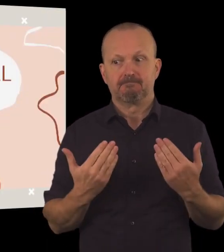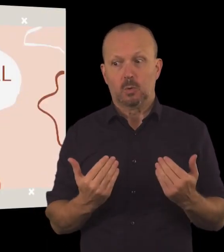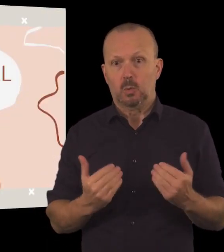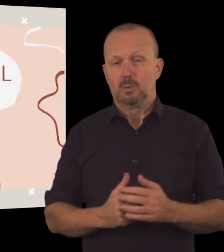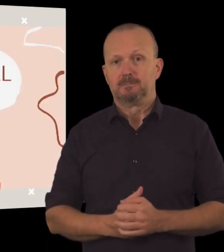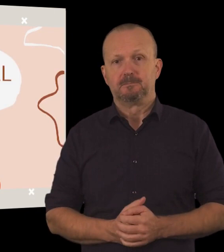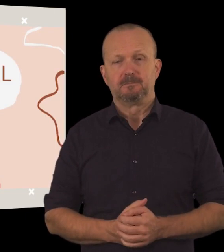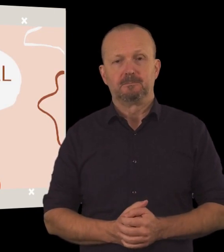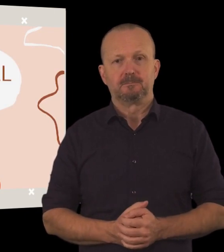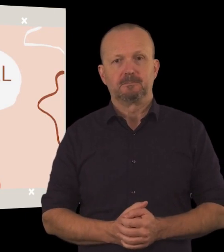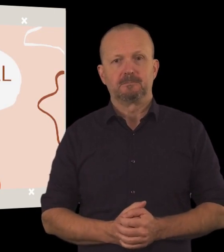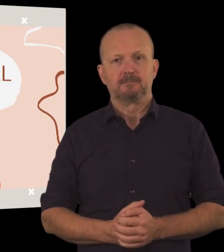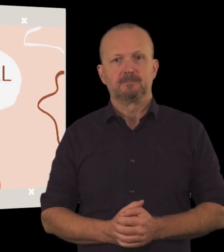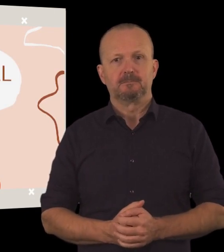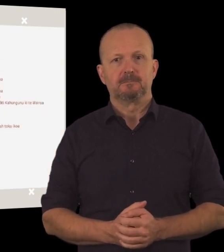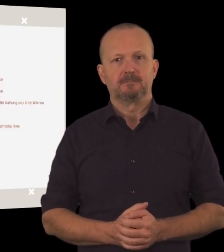Cool.